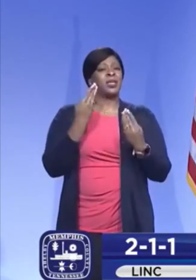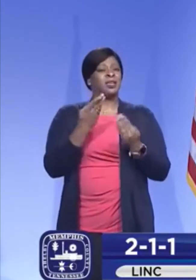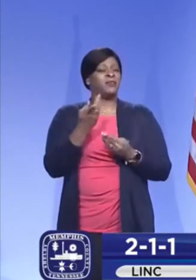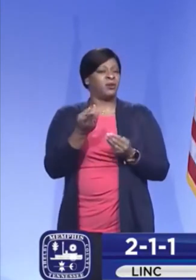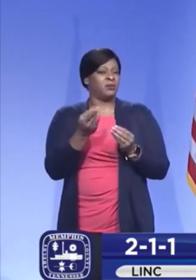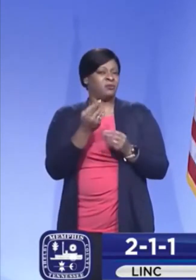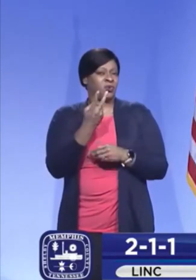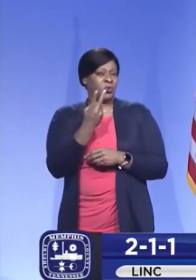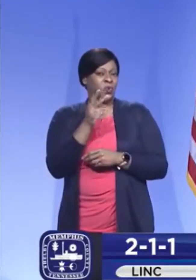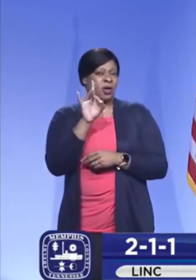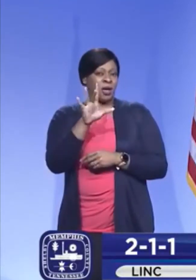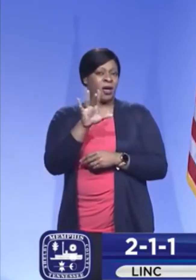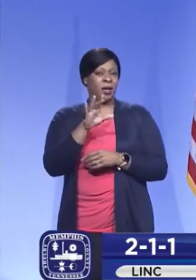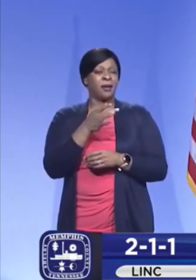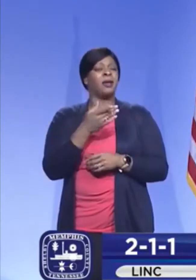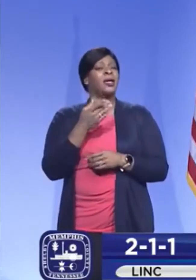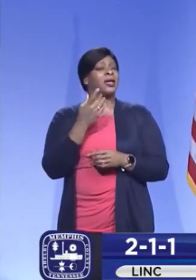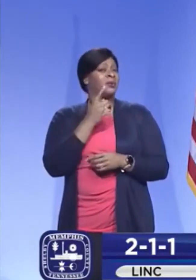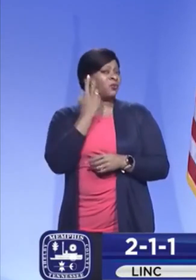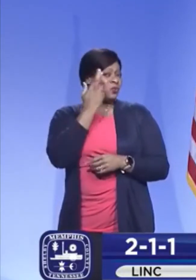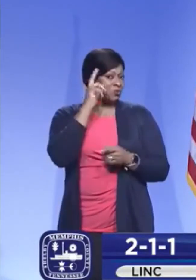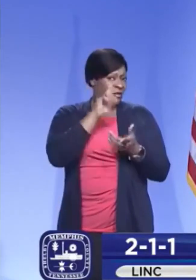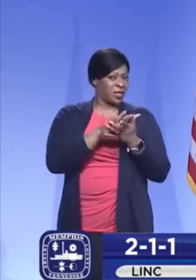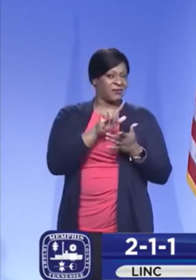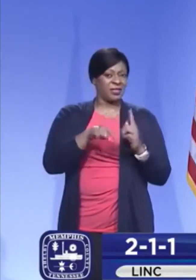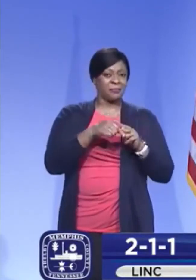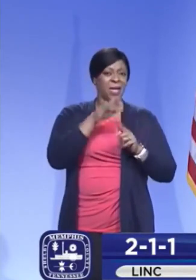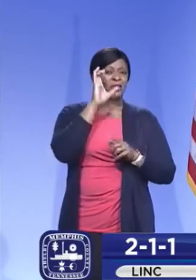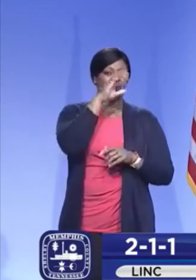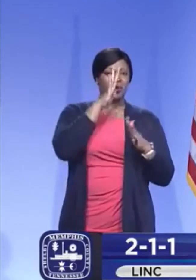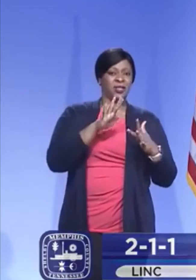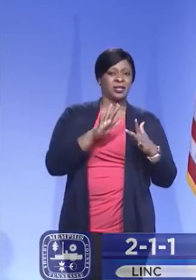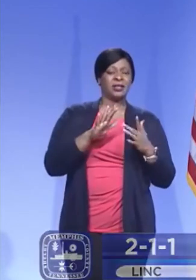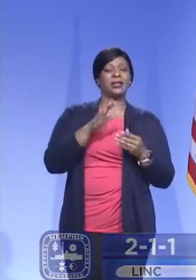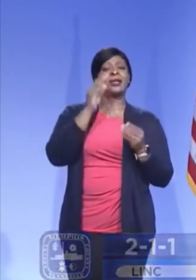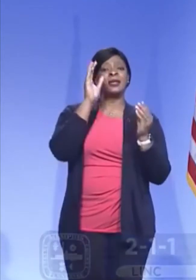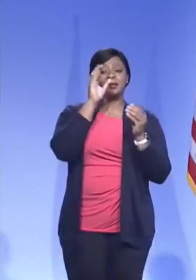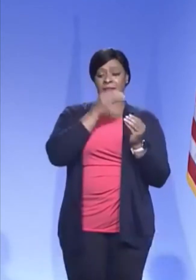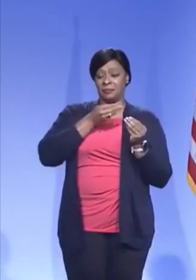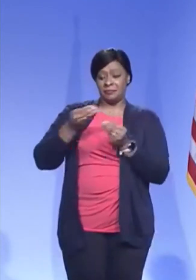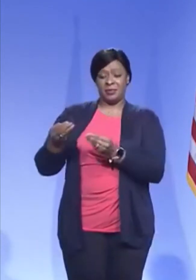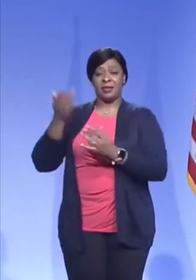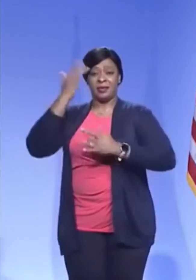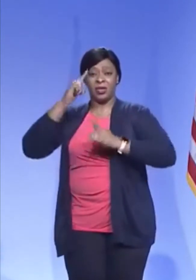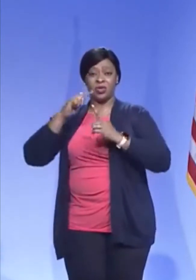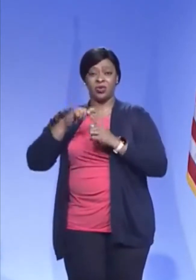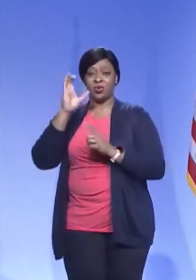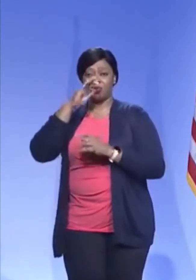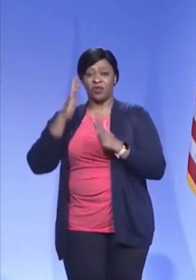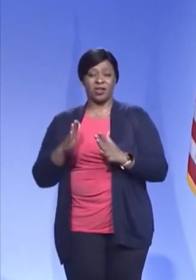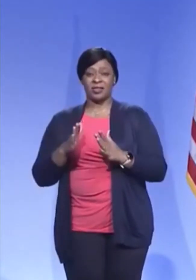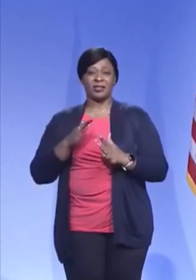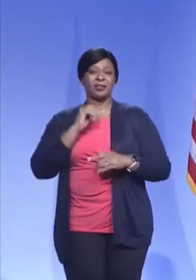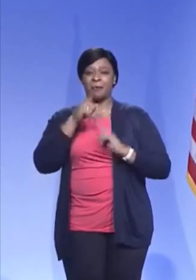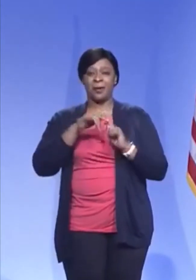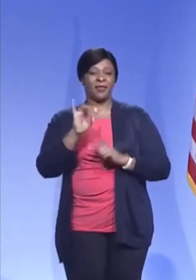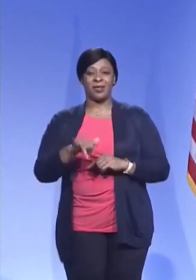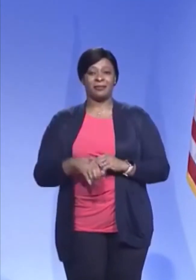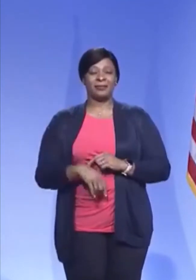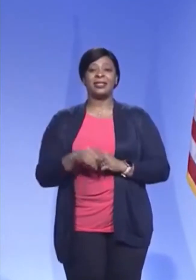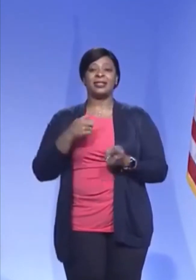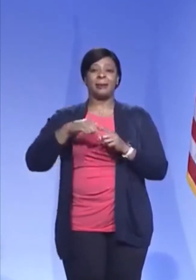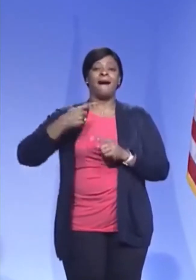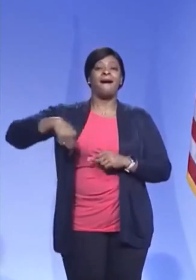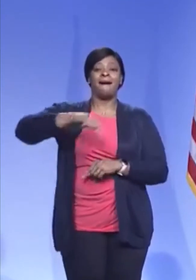cases, we believe this is about strangers passing the disease to strangers. But folks, this isn't about that. This is about